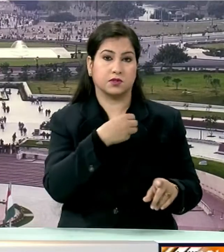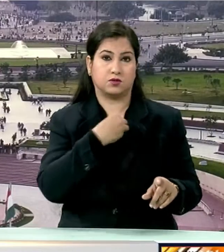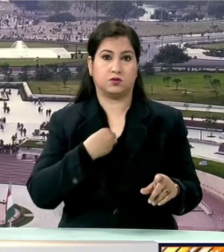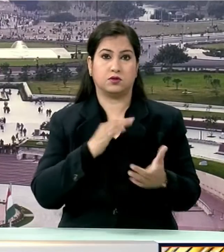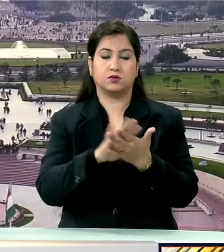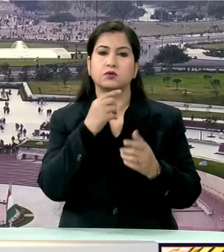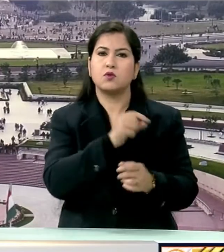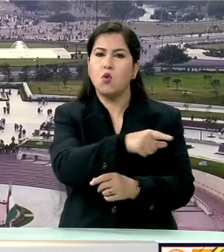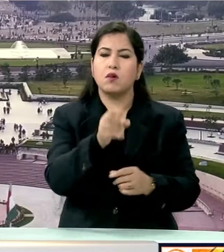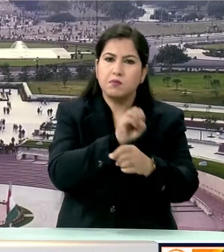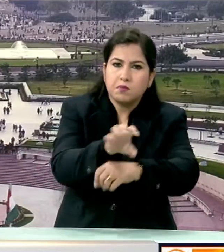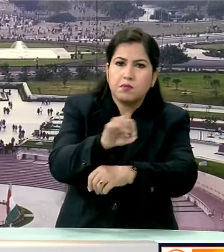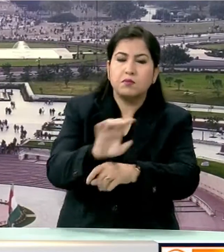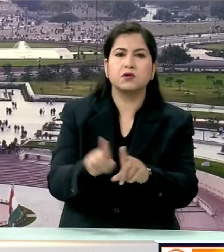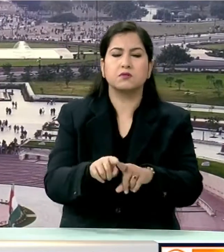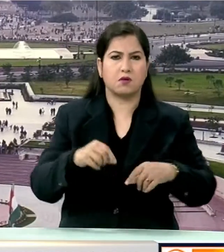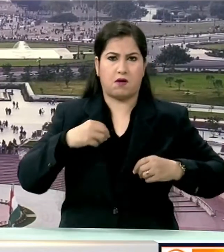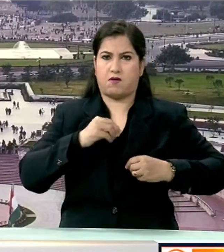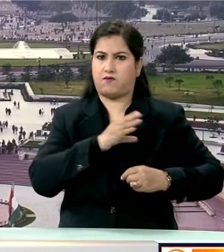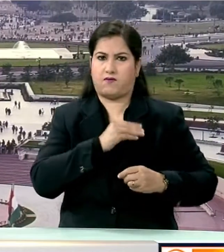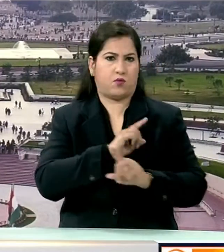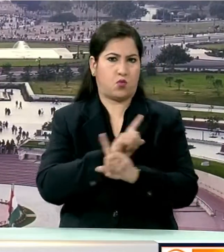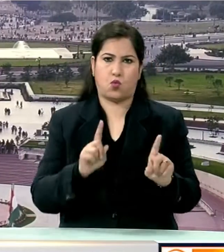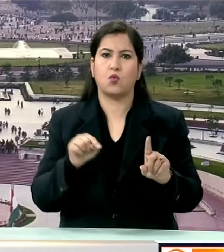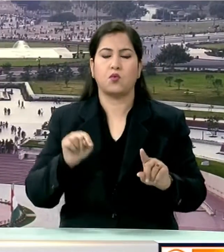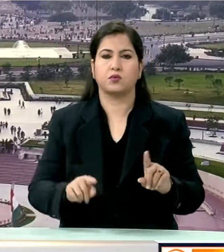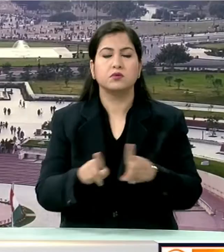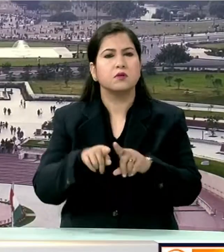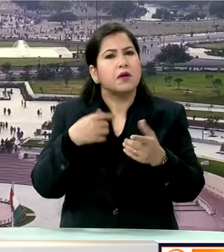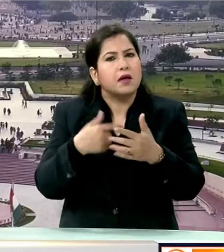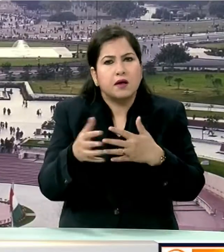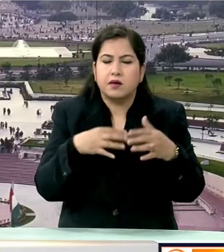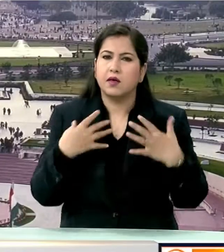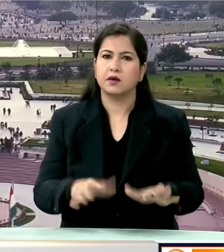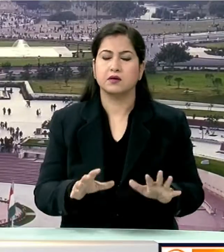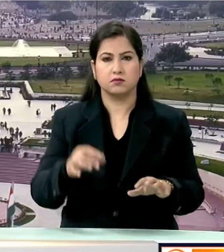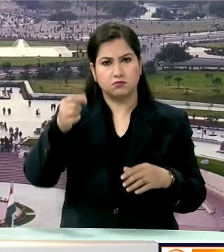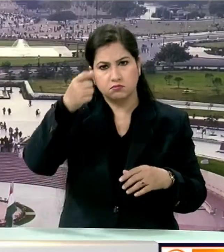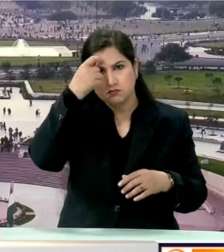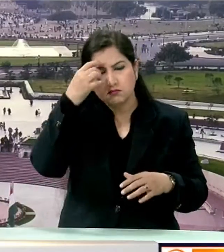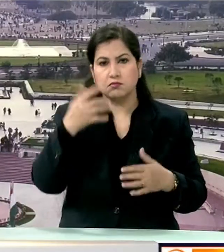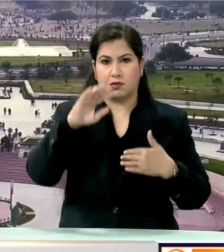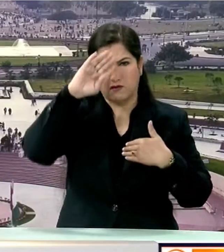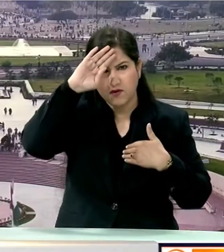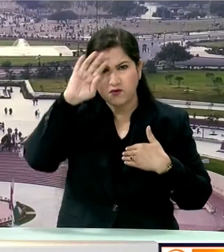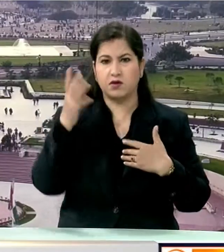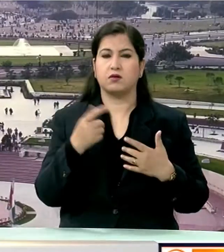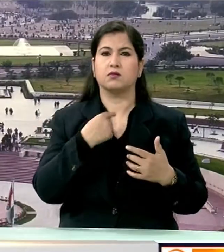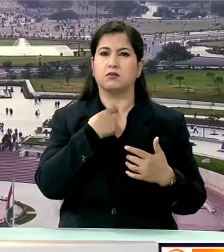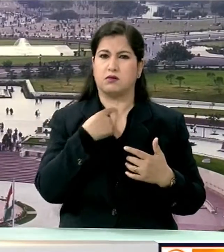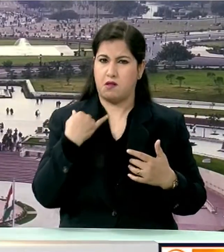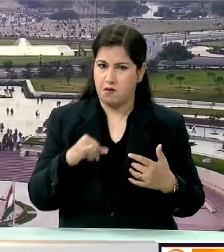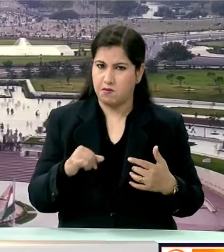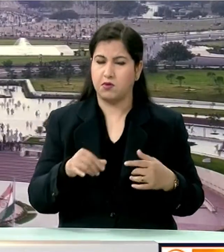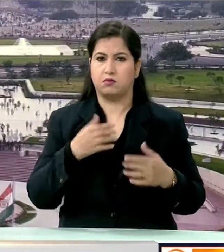also advised people not to create panic and report any recent relatable symptoms like fever, sore